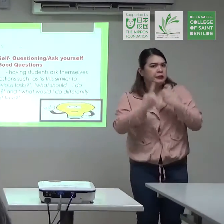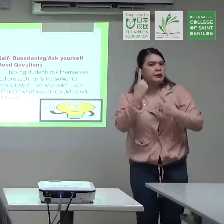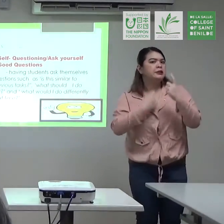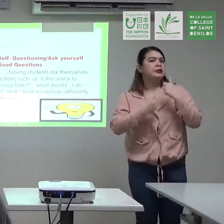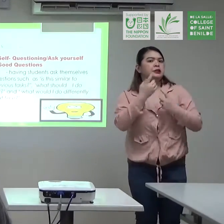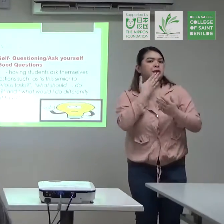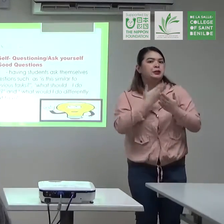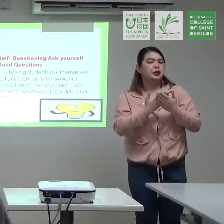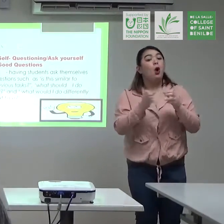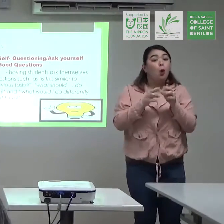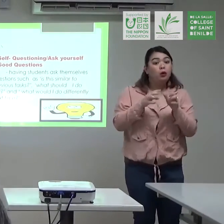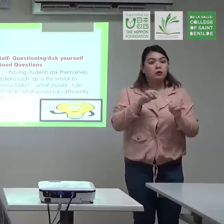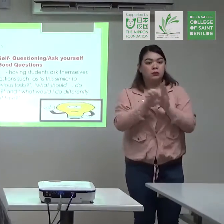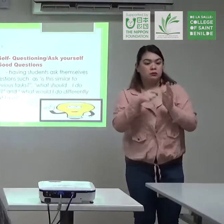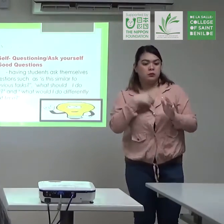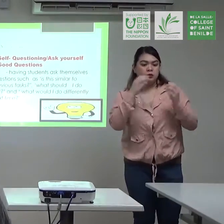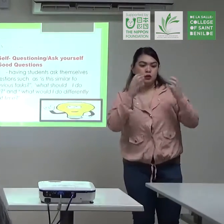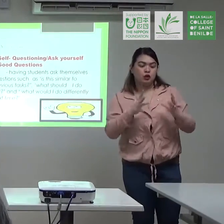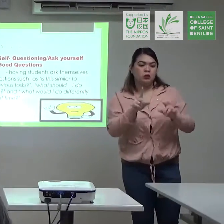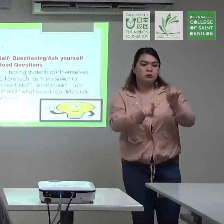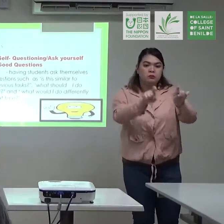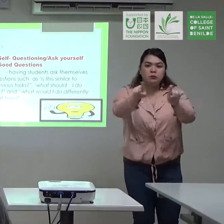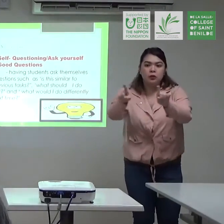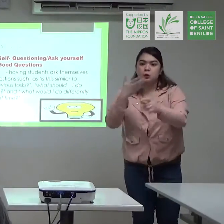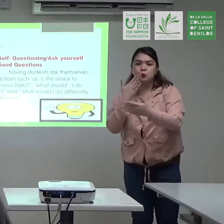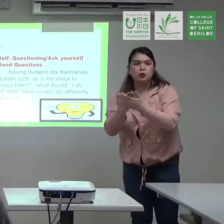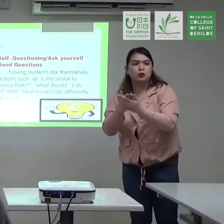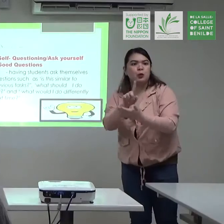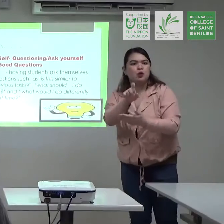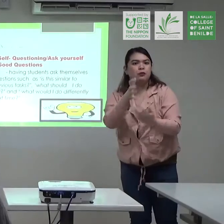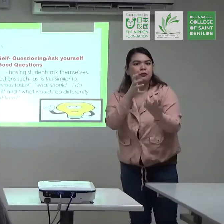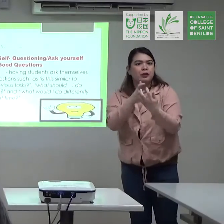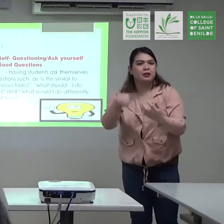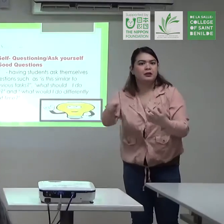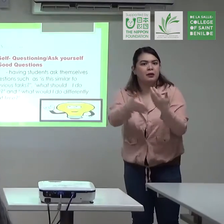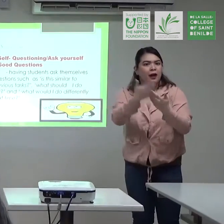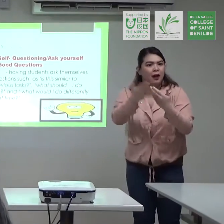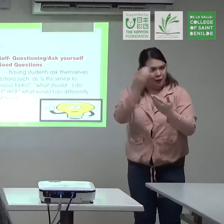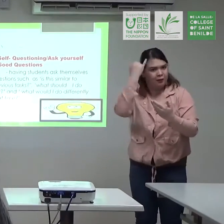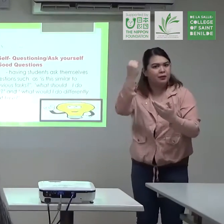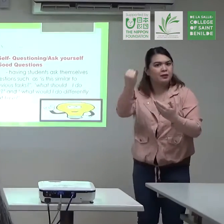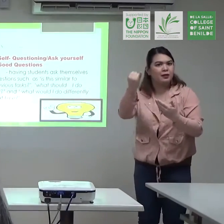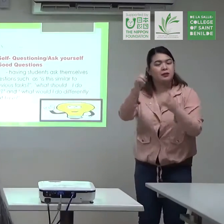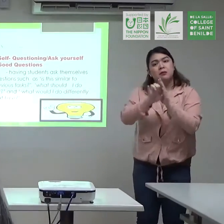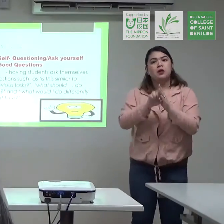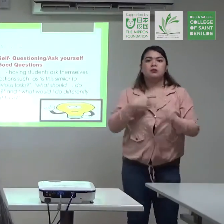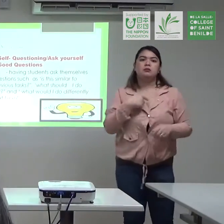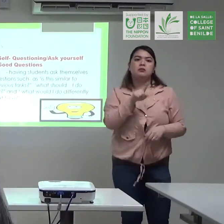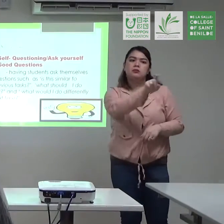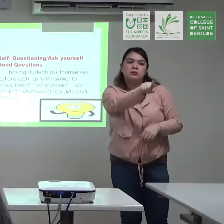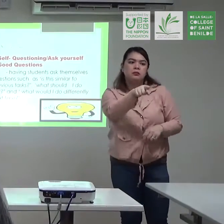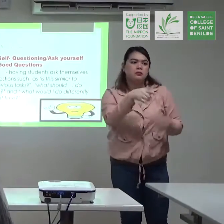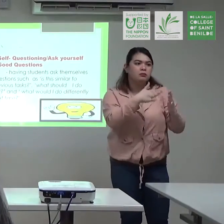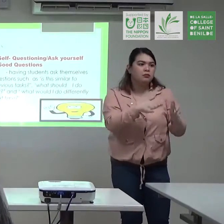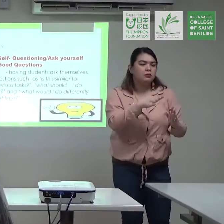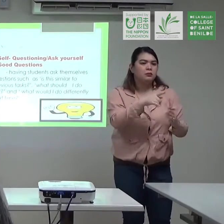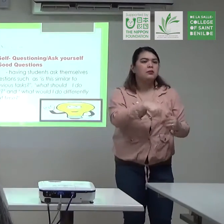good questions. He should ask himself, do some self-questioning.